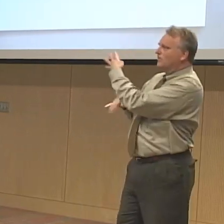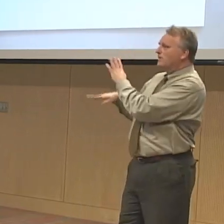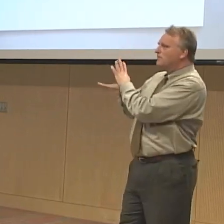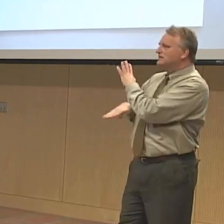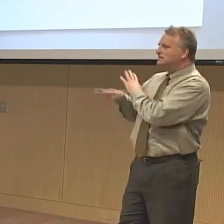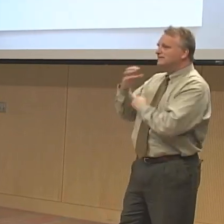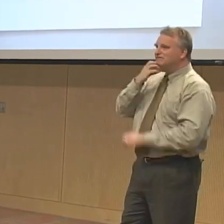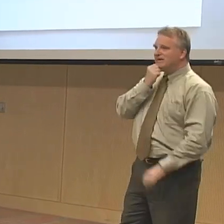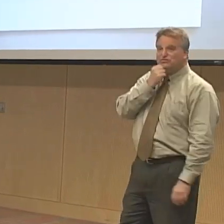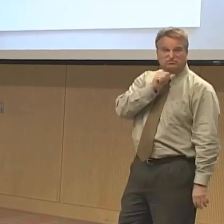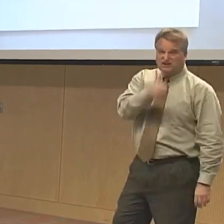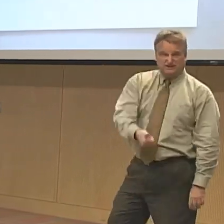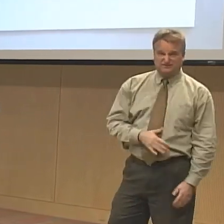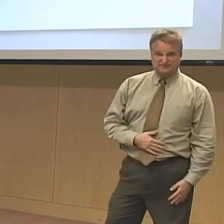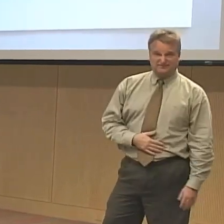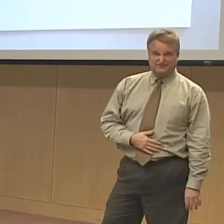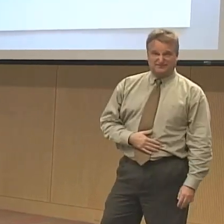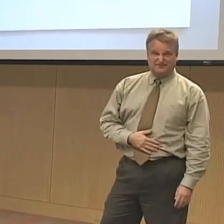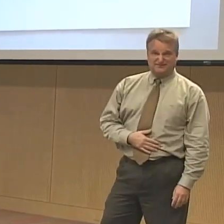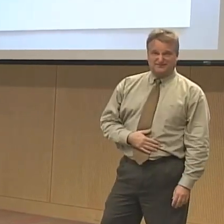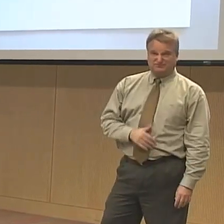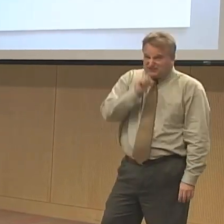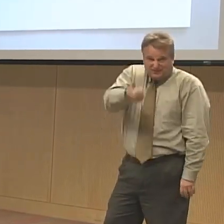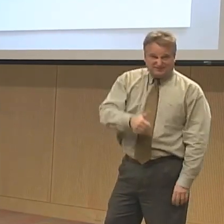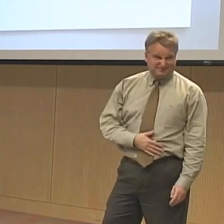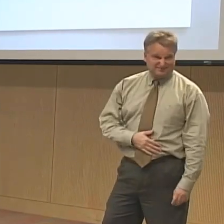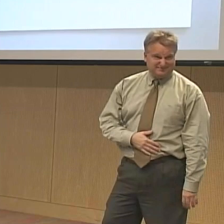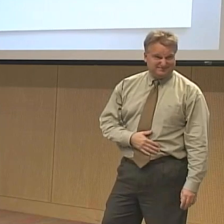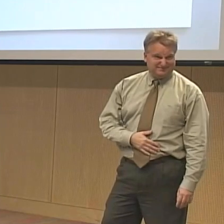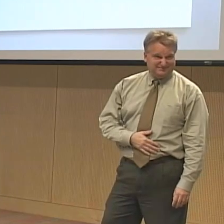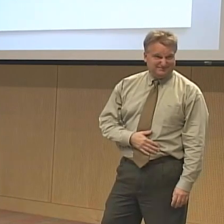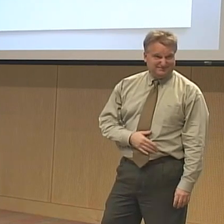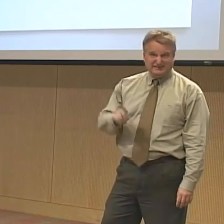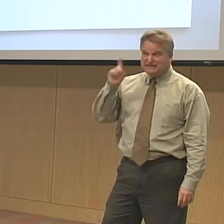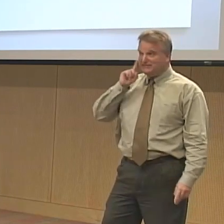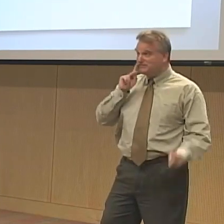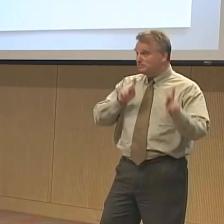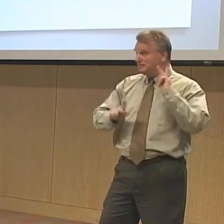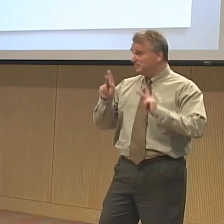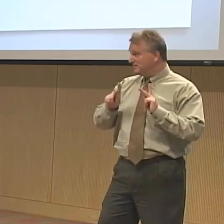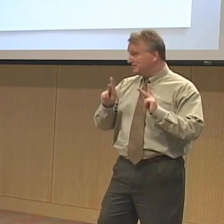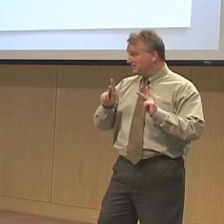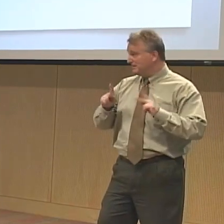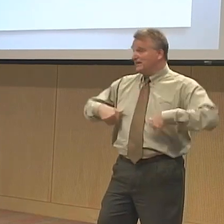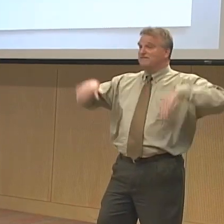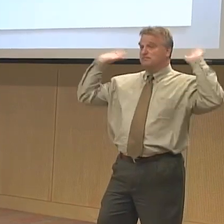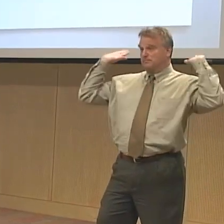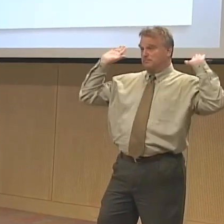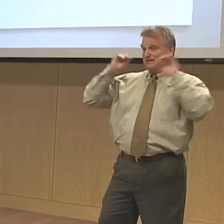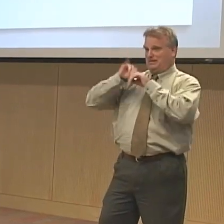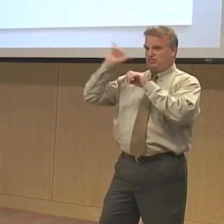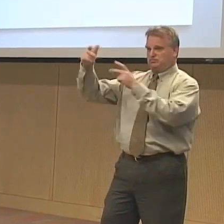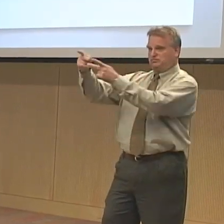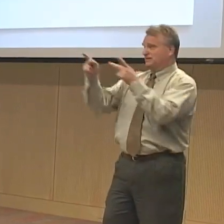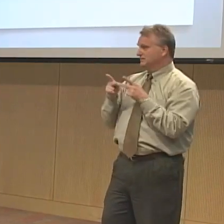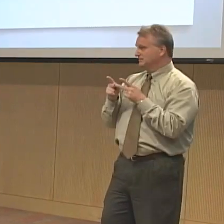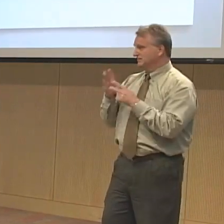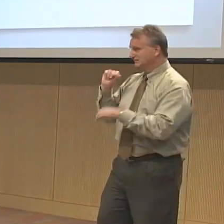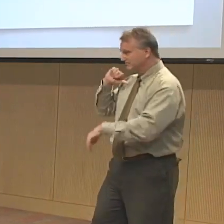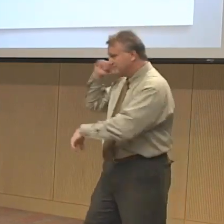of those 4 basic values. They did not. They simply did not. Deaf people have given up on those places and established